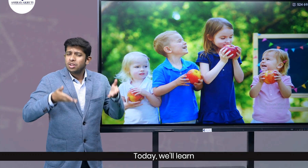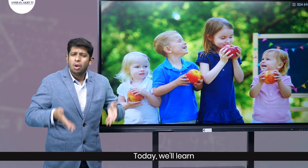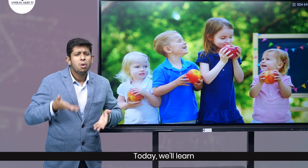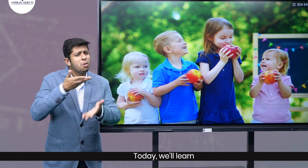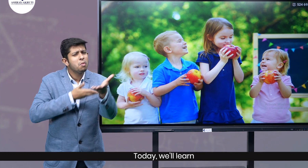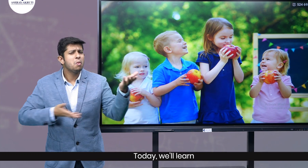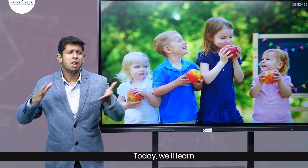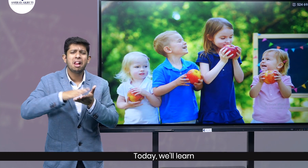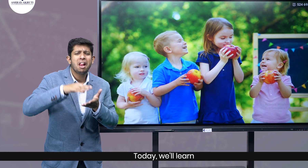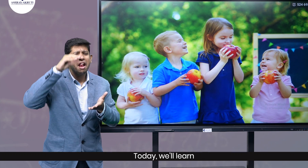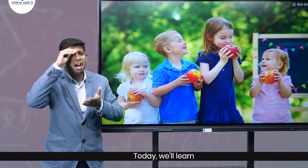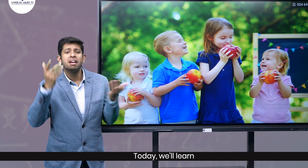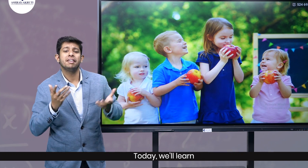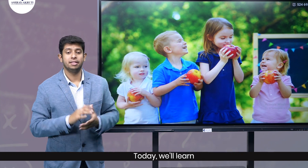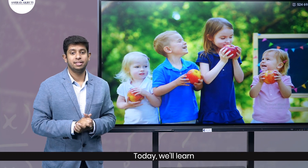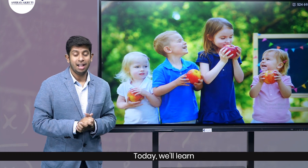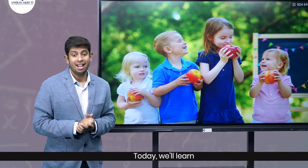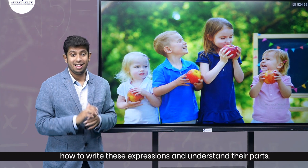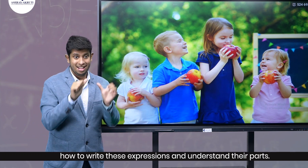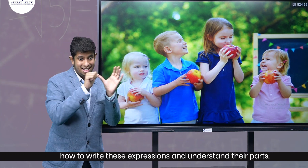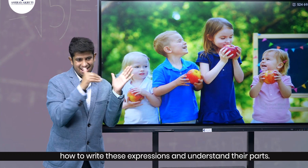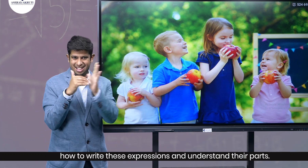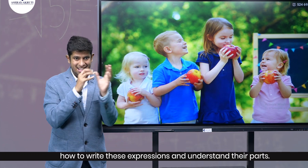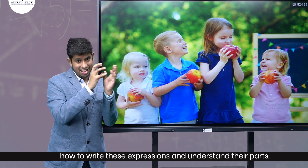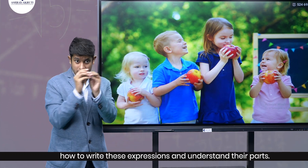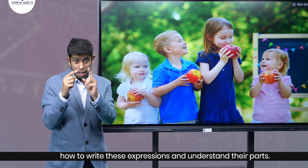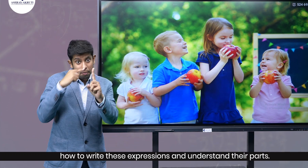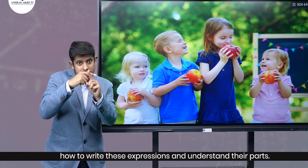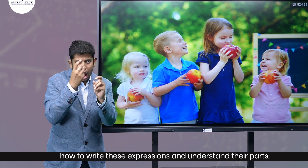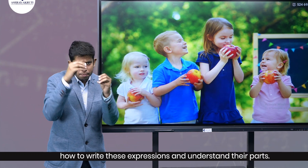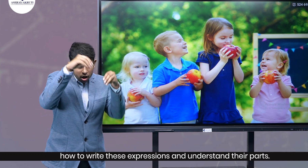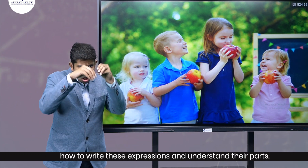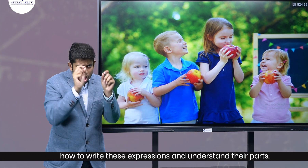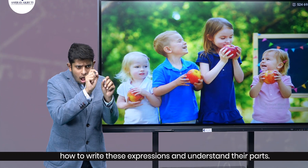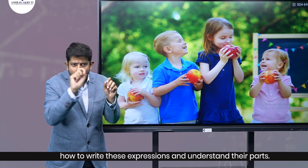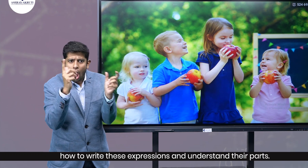Today, we'll learn how to write these expressions and understand their parts.